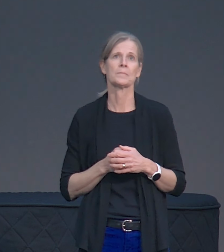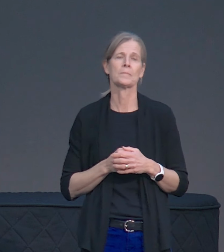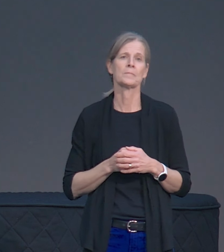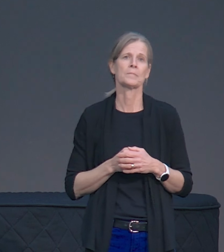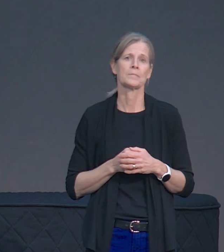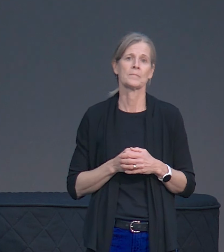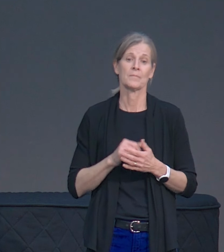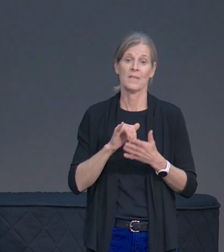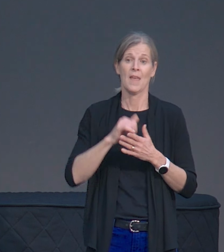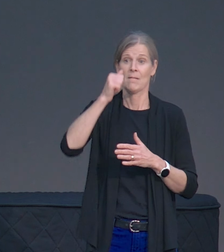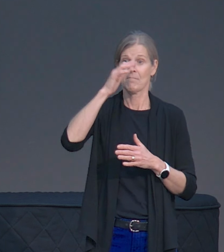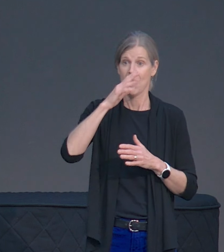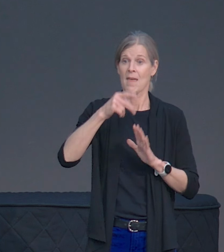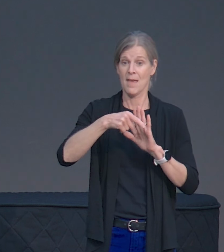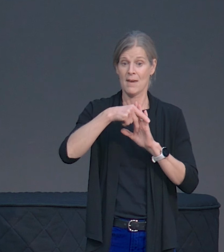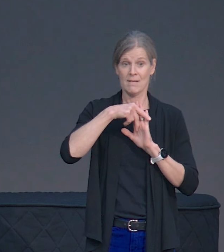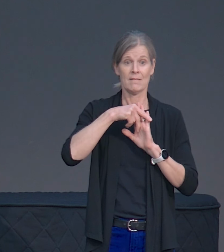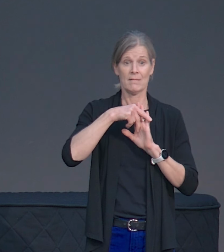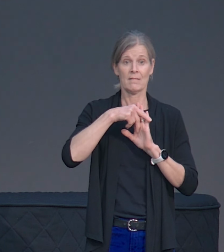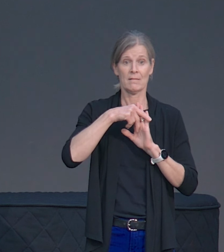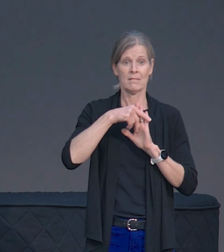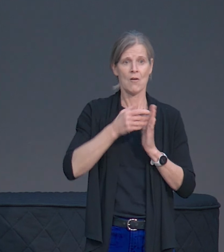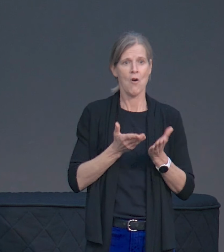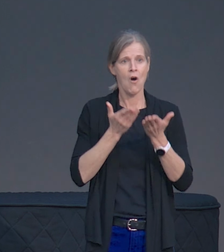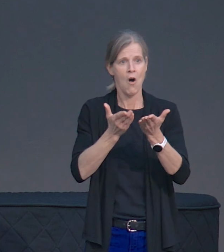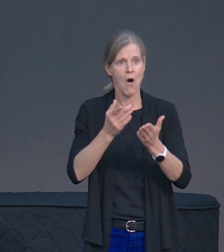That Man Offers You Eternal Life